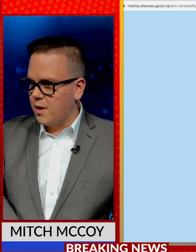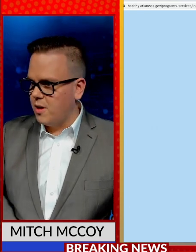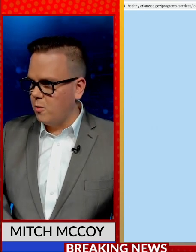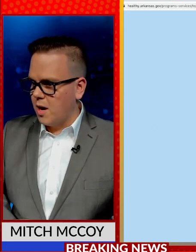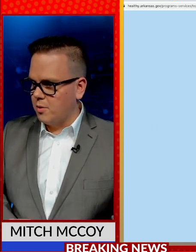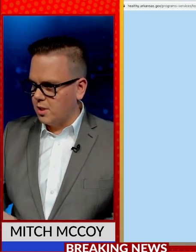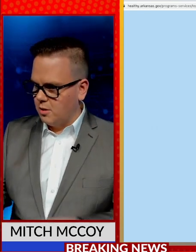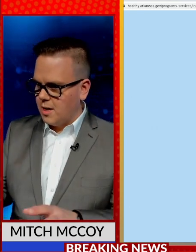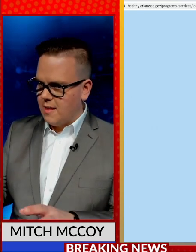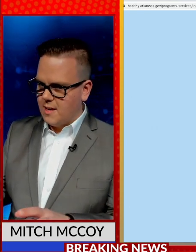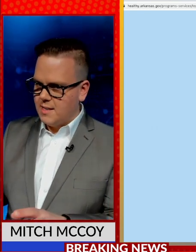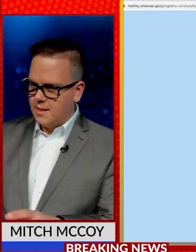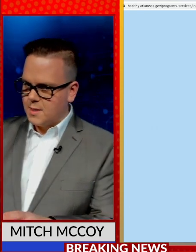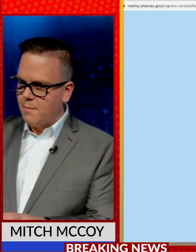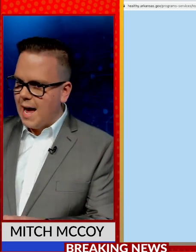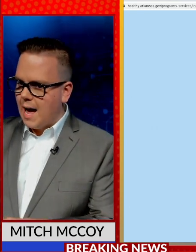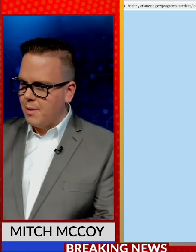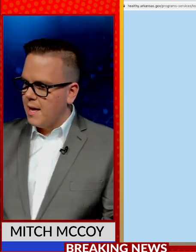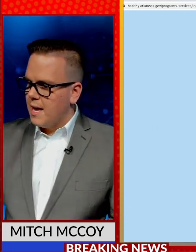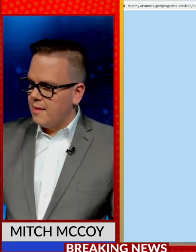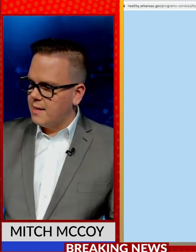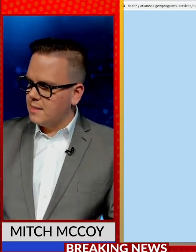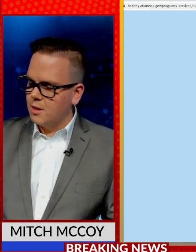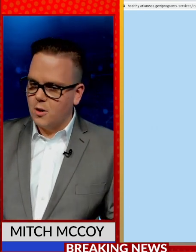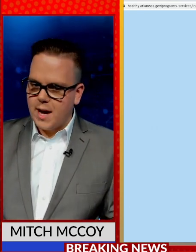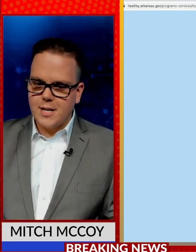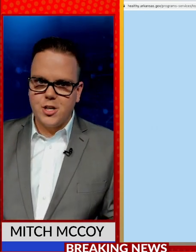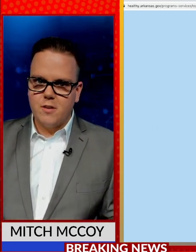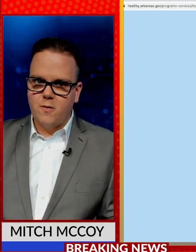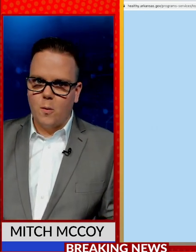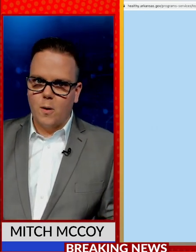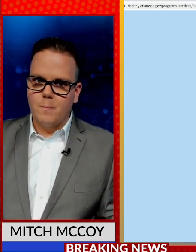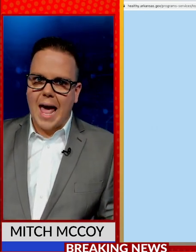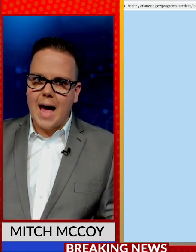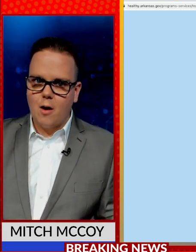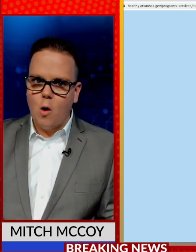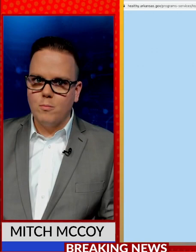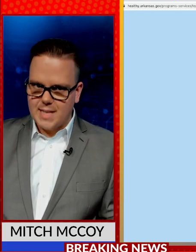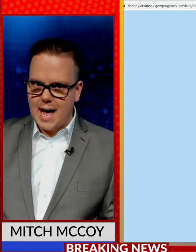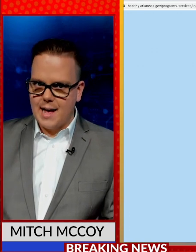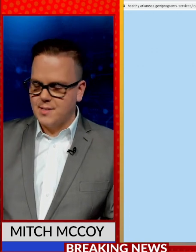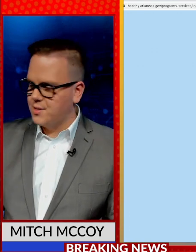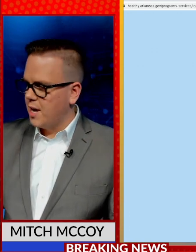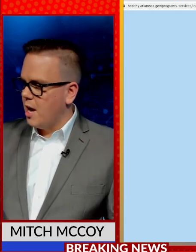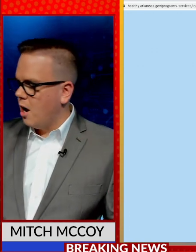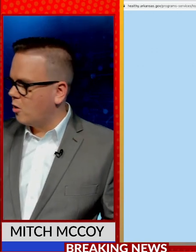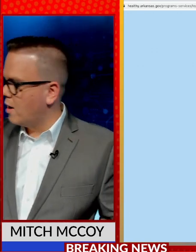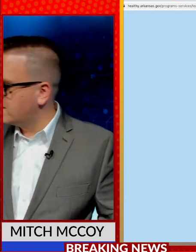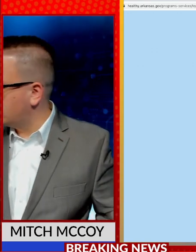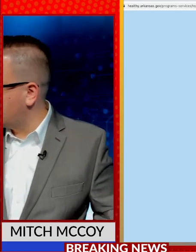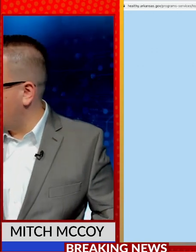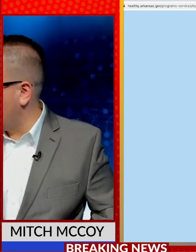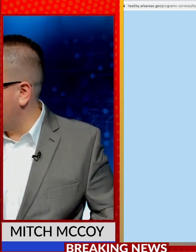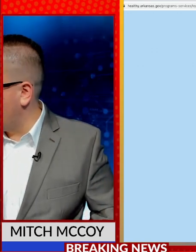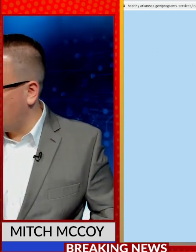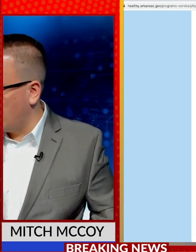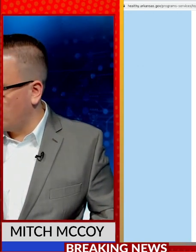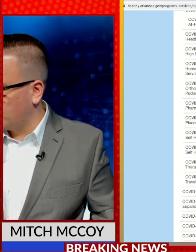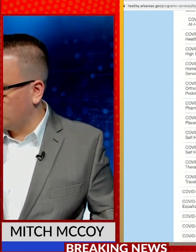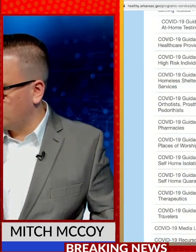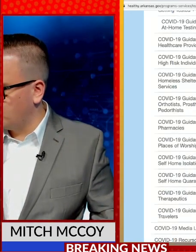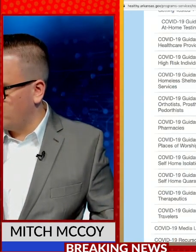interactive with you. We're able to look at this map. This is the location for at-home tests across the state, and I